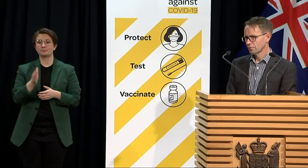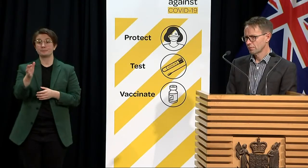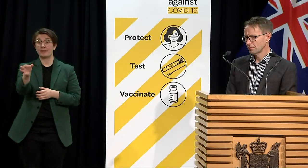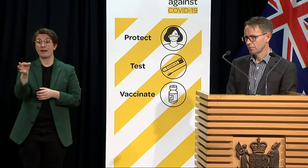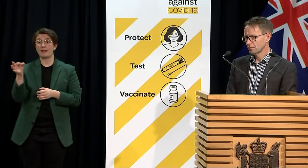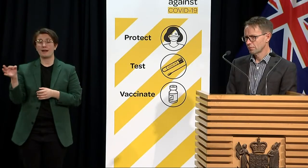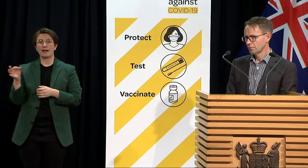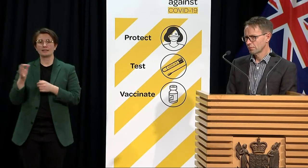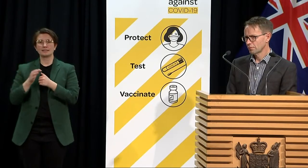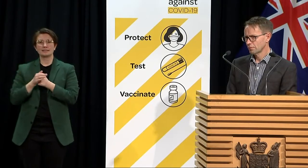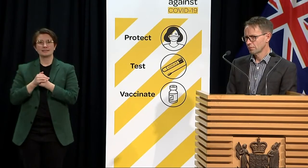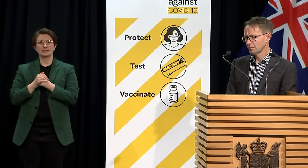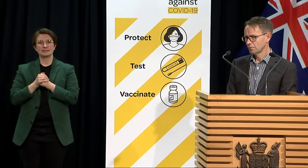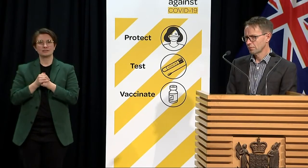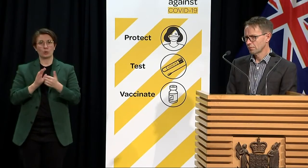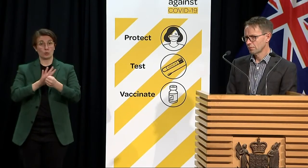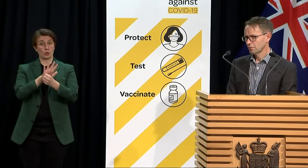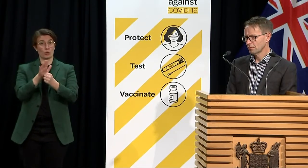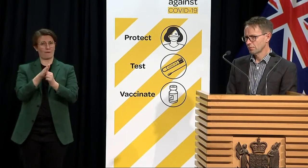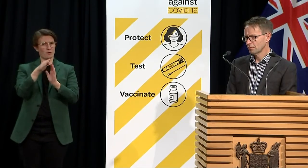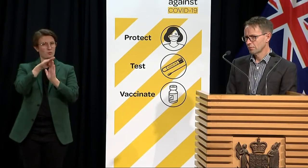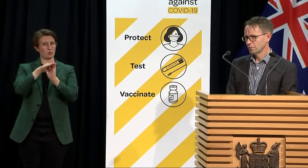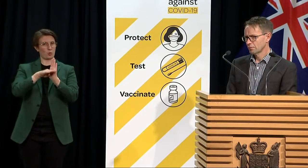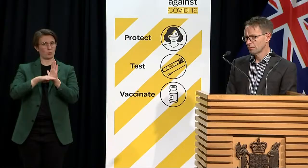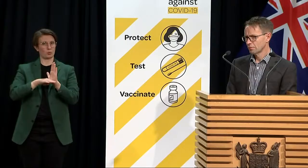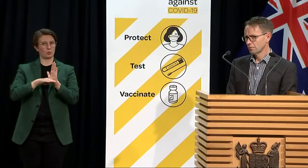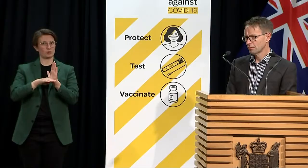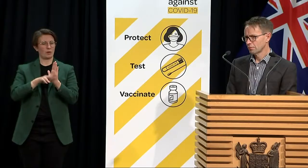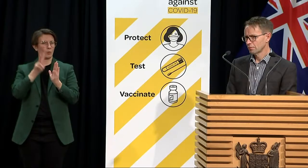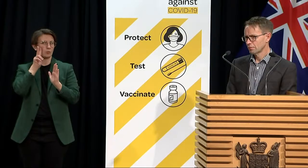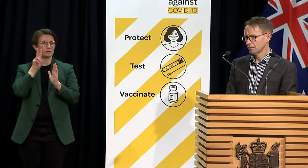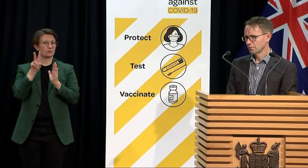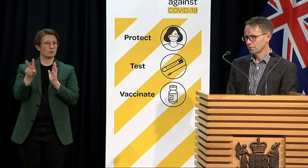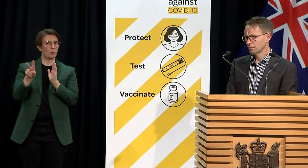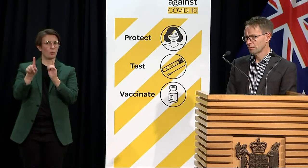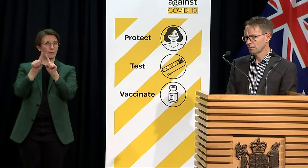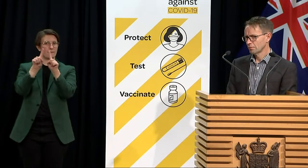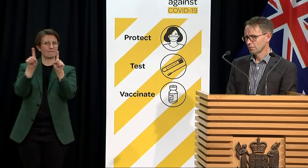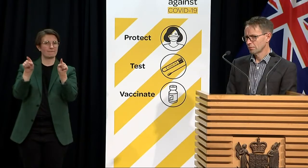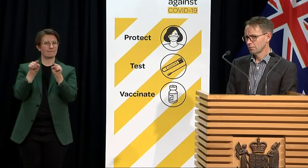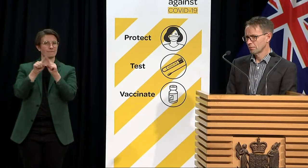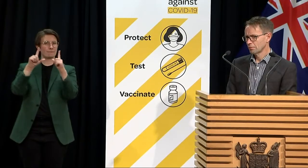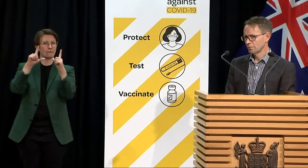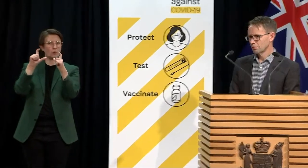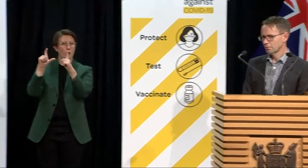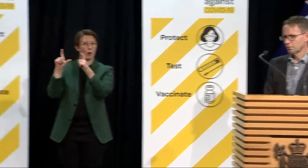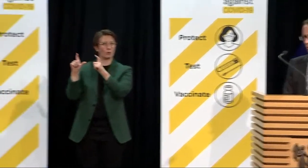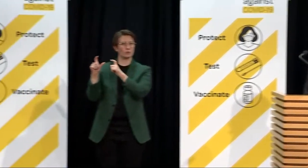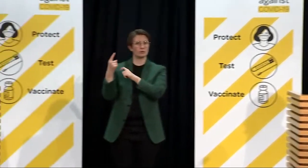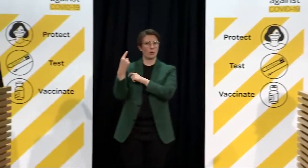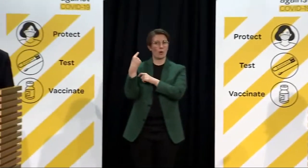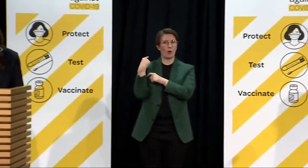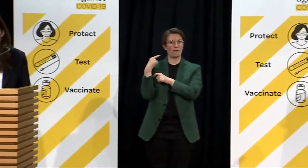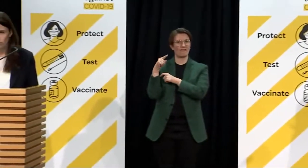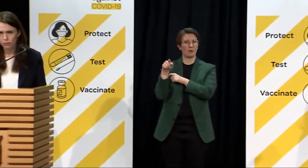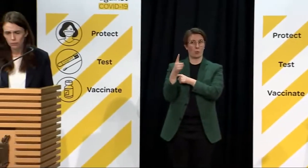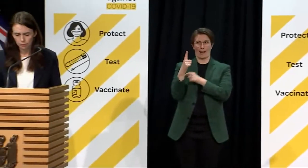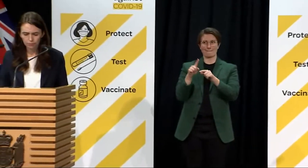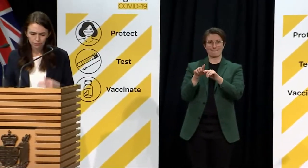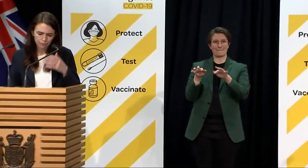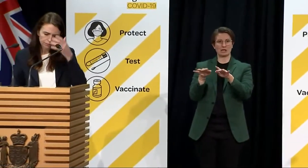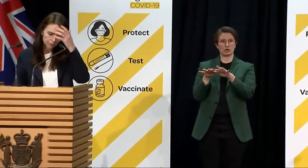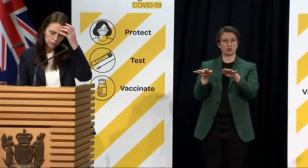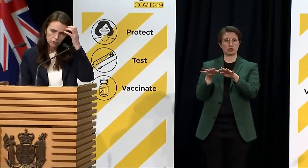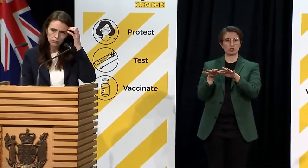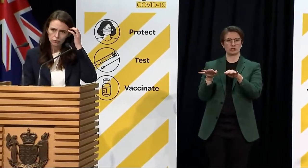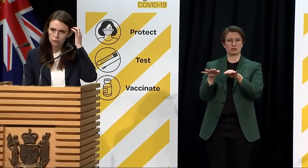breaking, we've seen images over the weekend of Bondi Beach being packed with people. Are you worried, we're getting to a stage